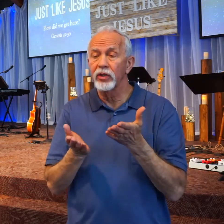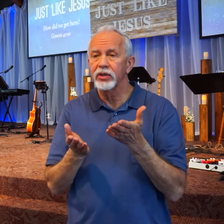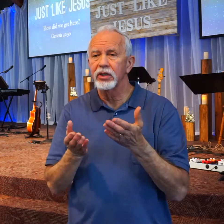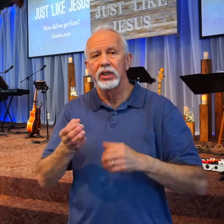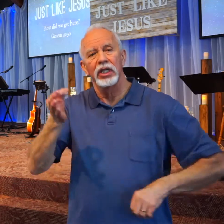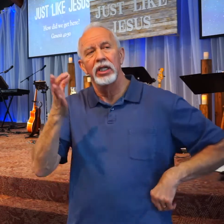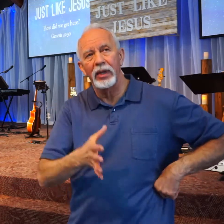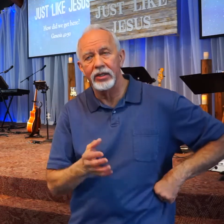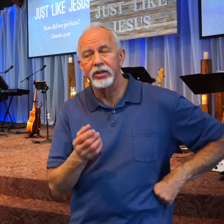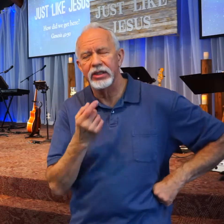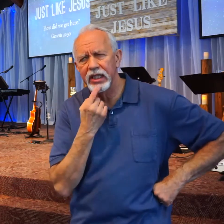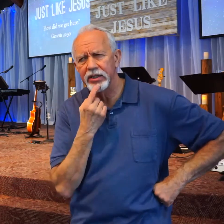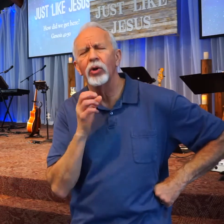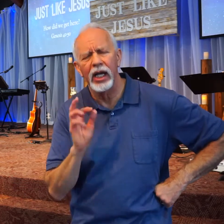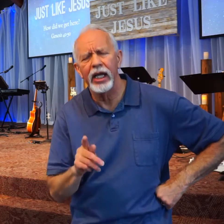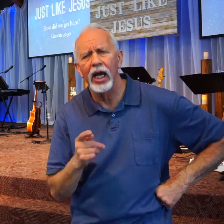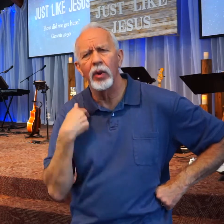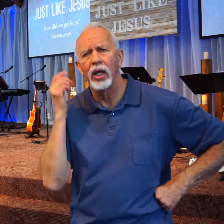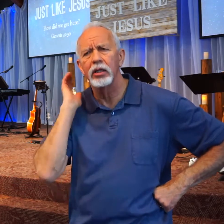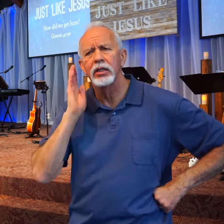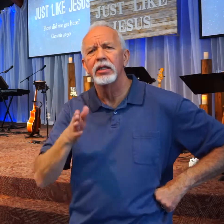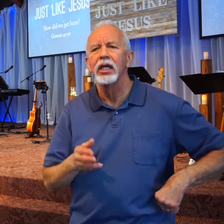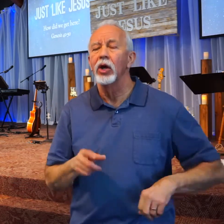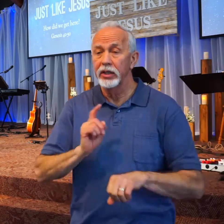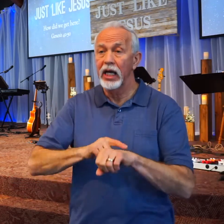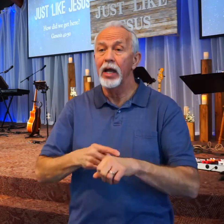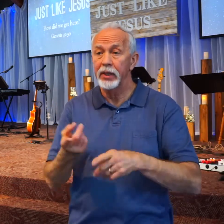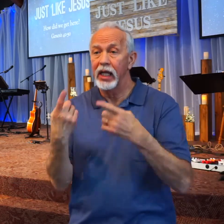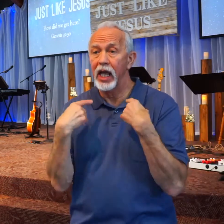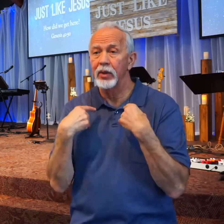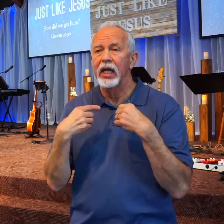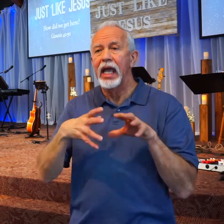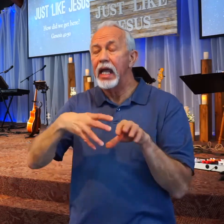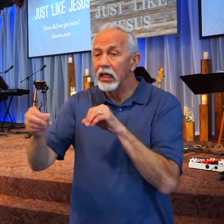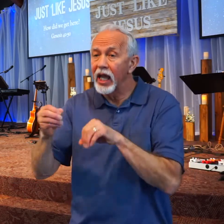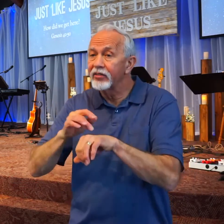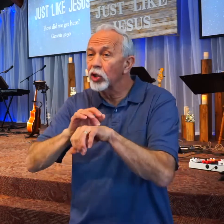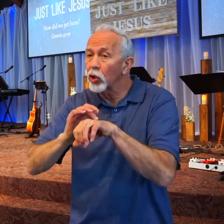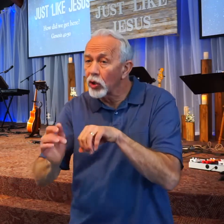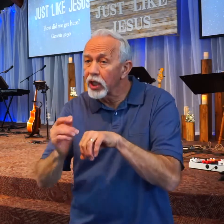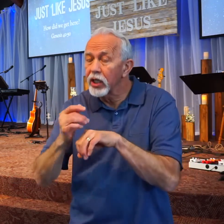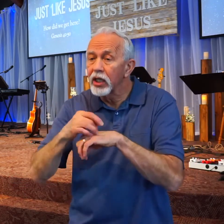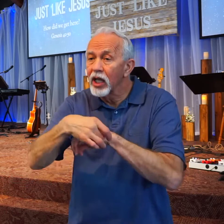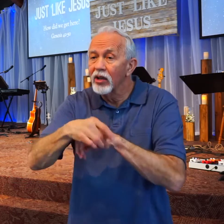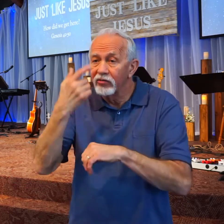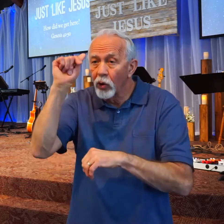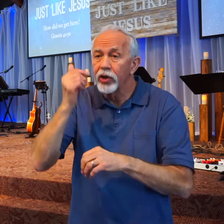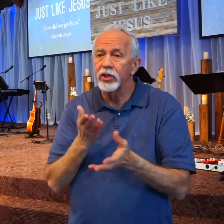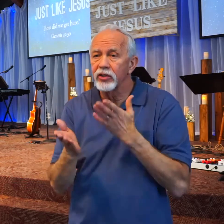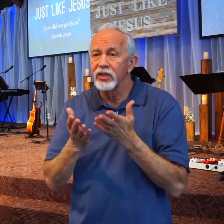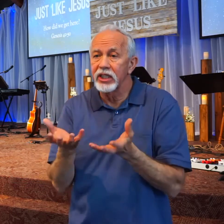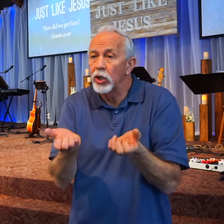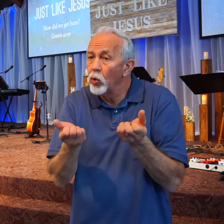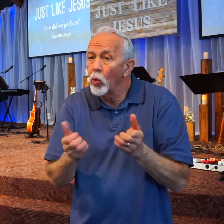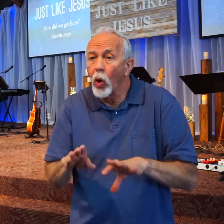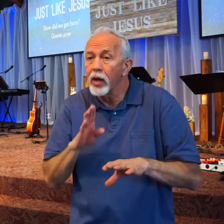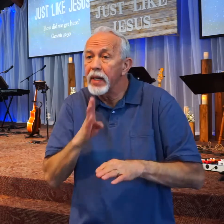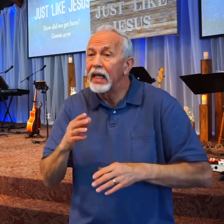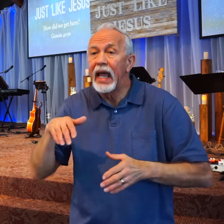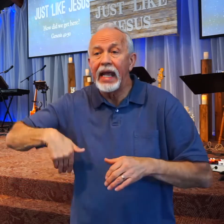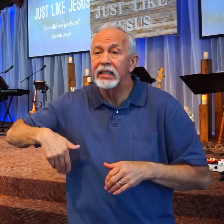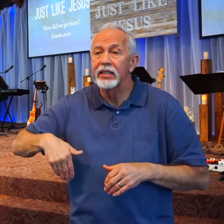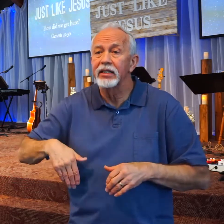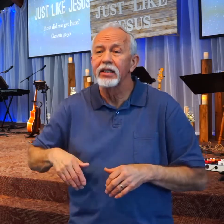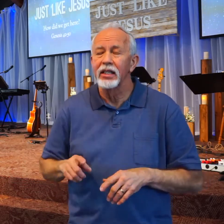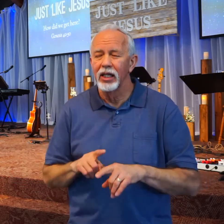Custin Jordery agreed to do so, and when the time came, he left early for the service because he did not want to be late.